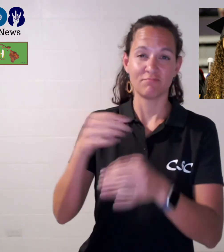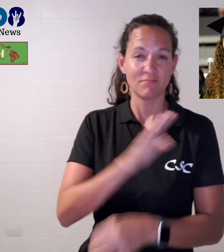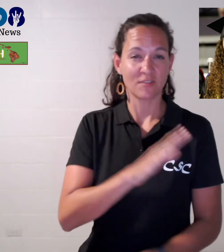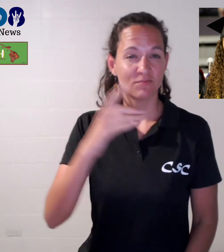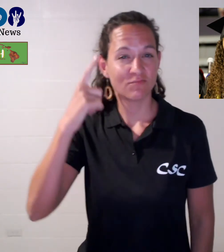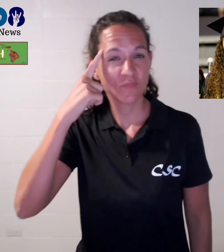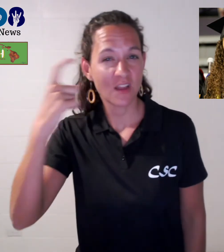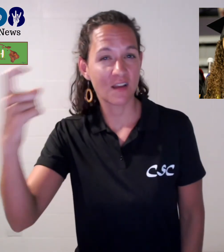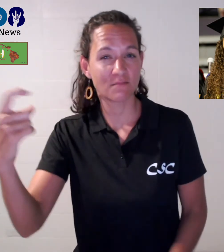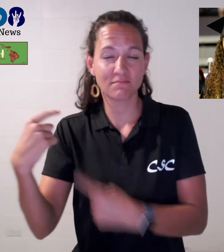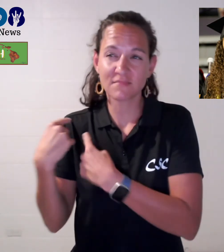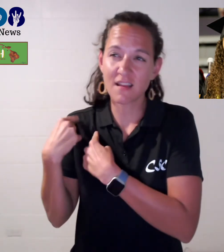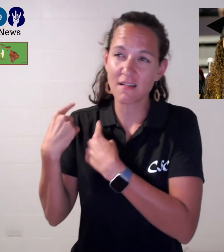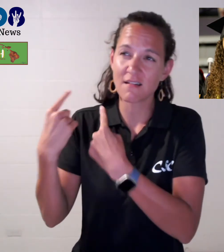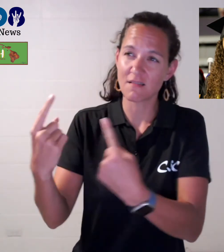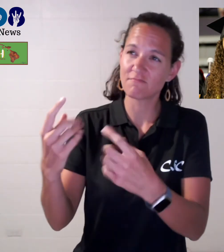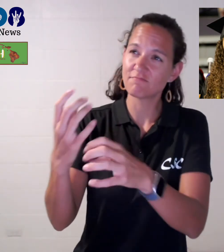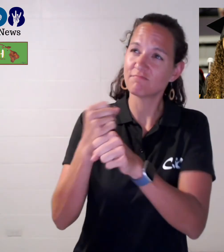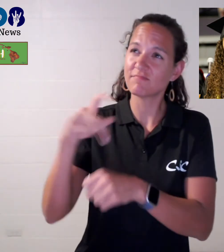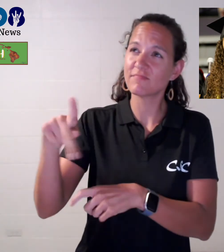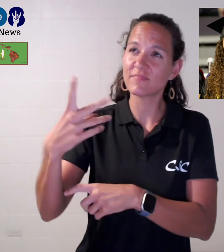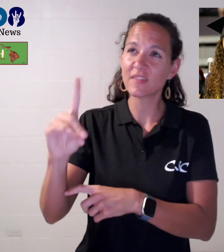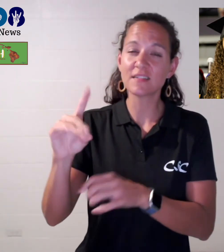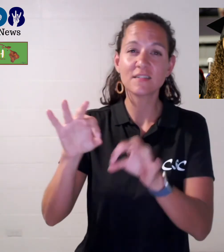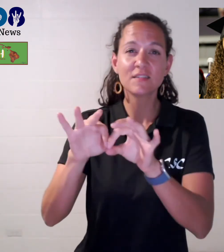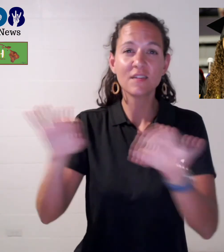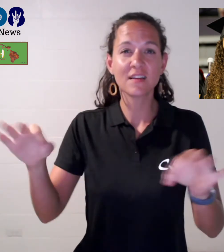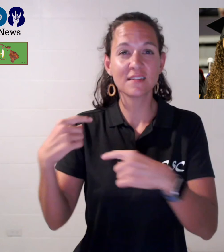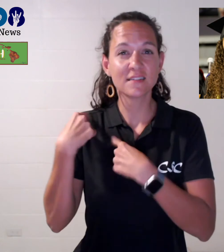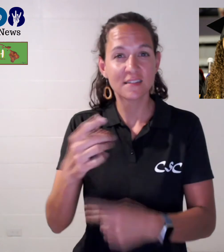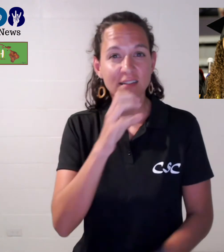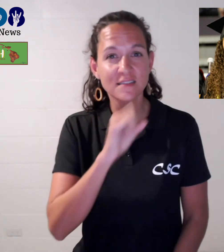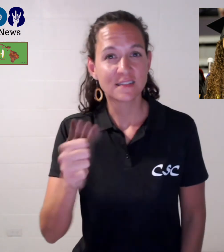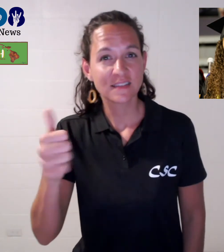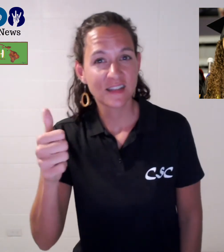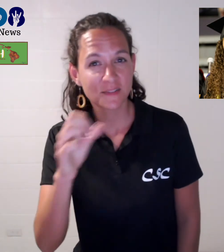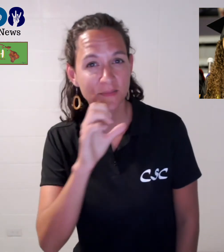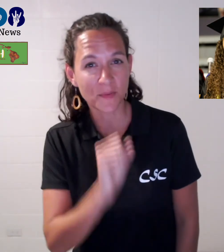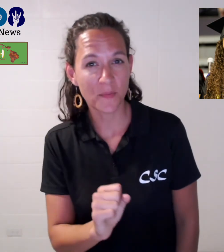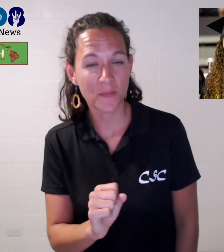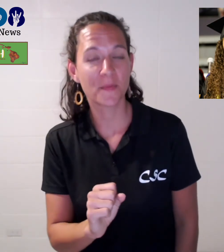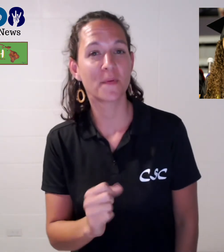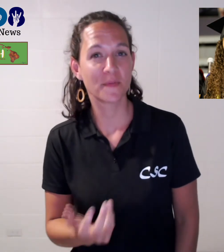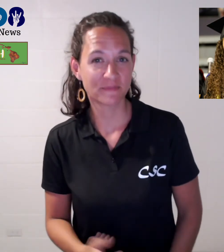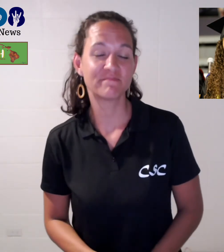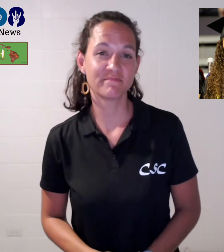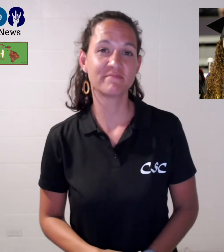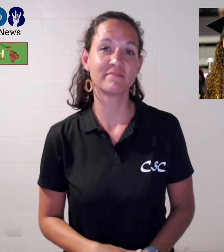and excellent contribution throughout the project. She took their advice and applied and accepted. On her